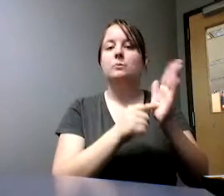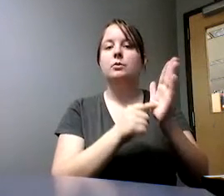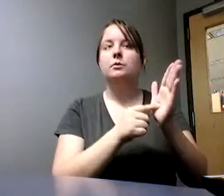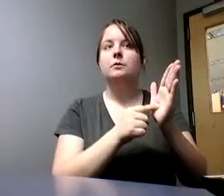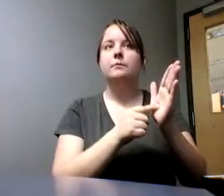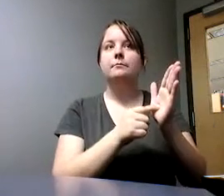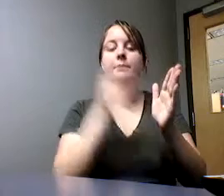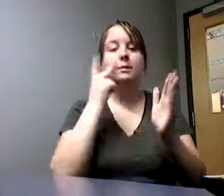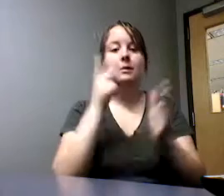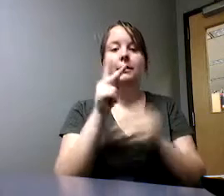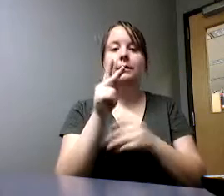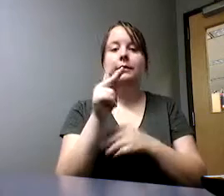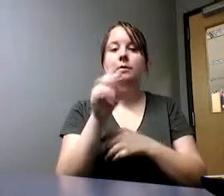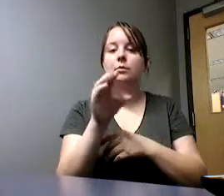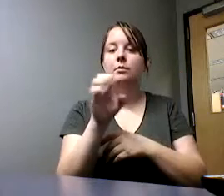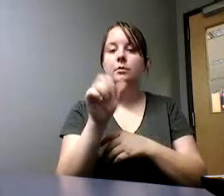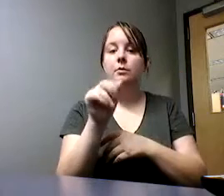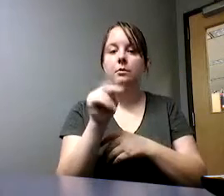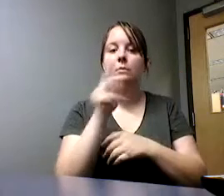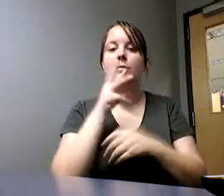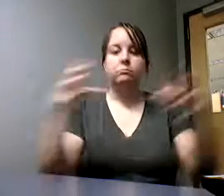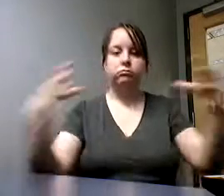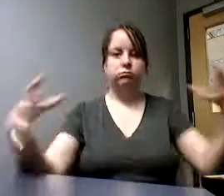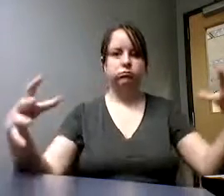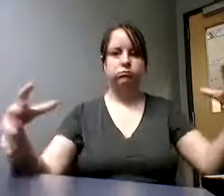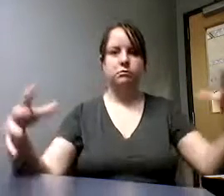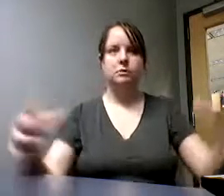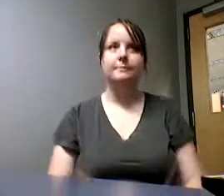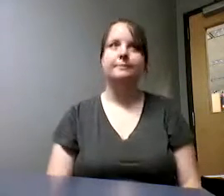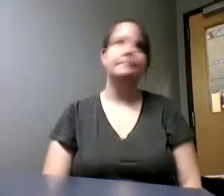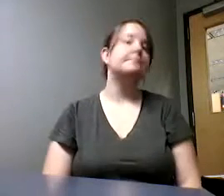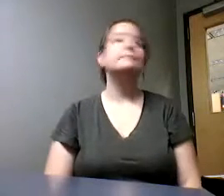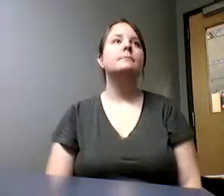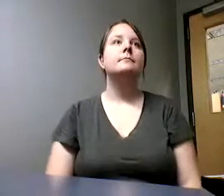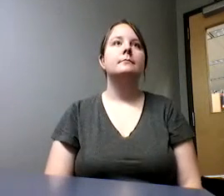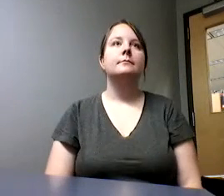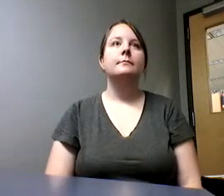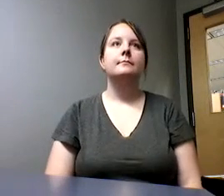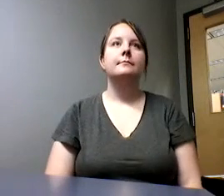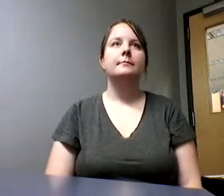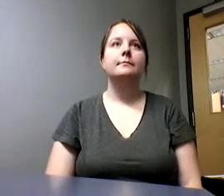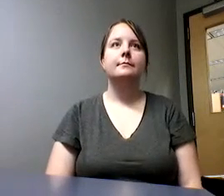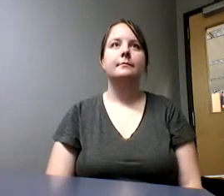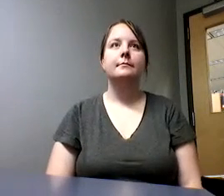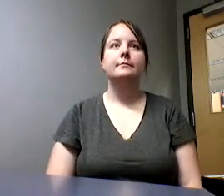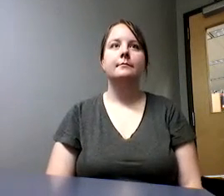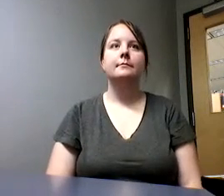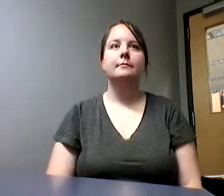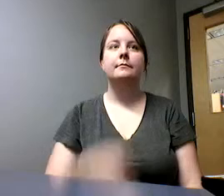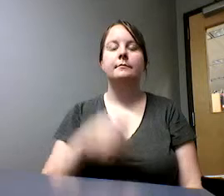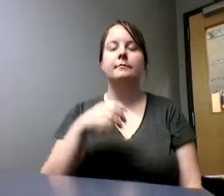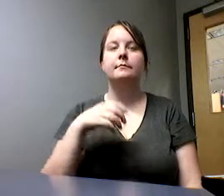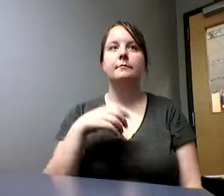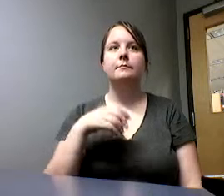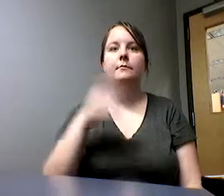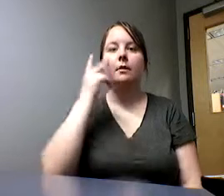oceans, and we looked at principles of desalination. What was one principle that we used in desalination as far